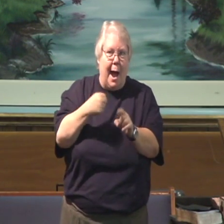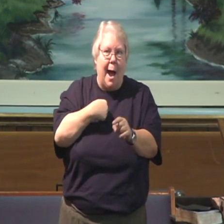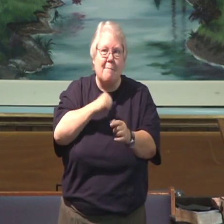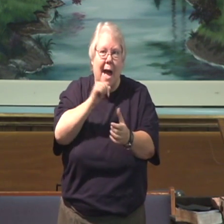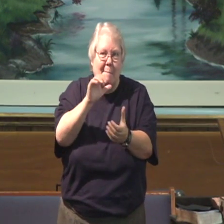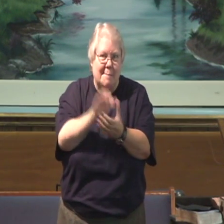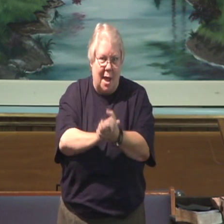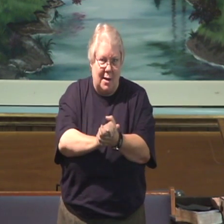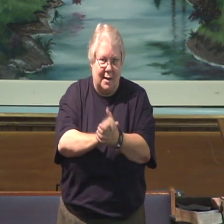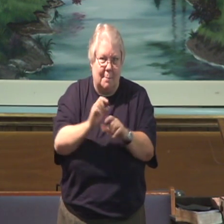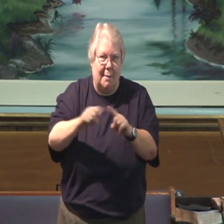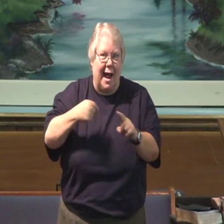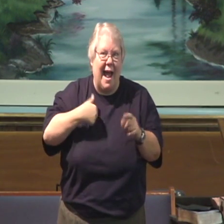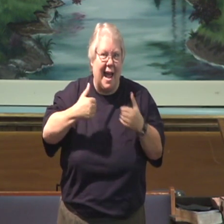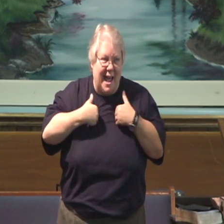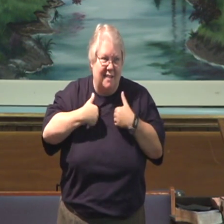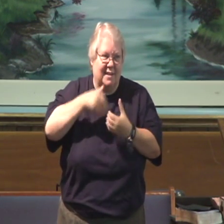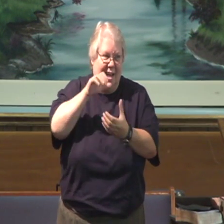I'm not married, but I have a